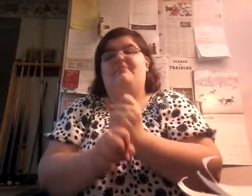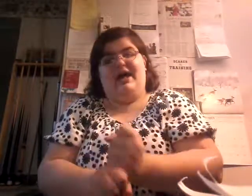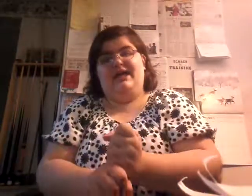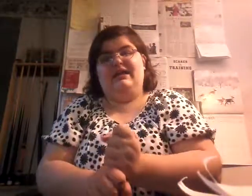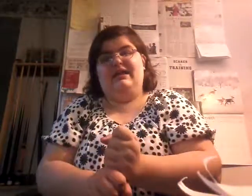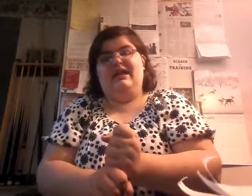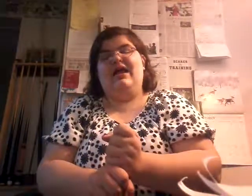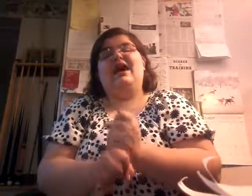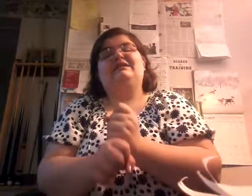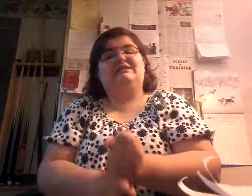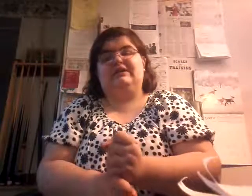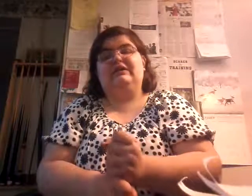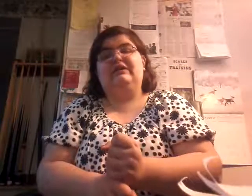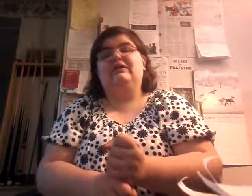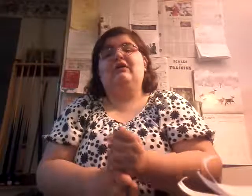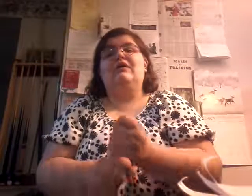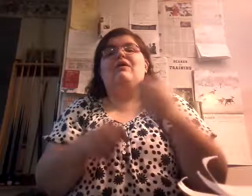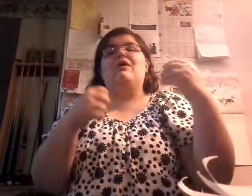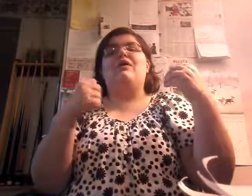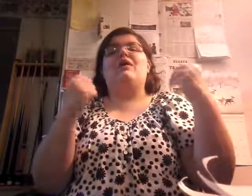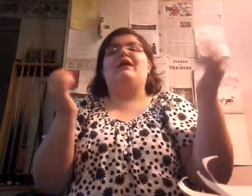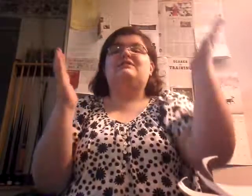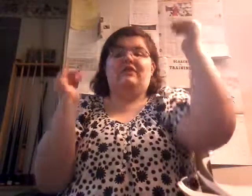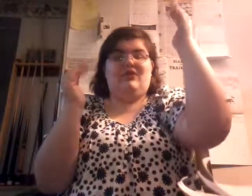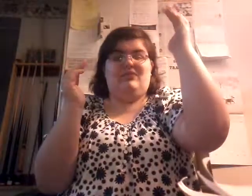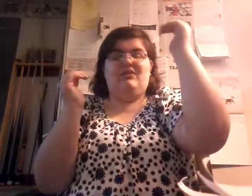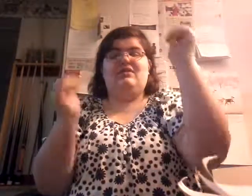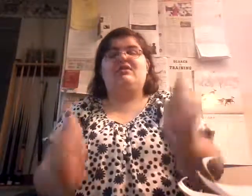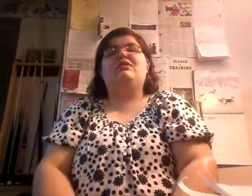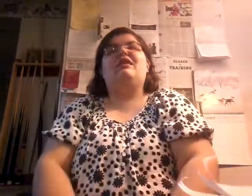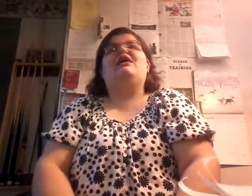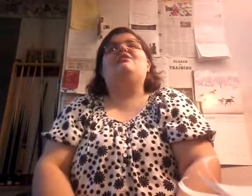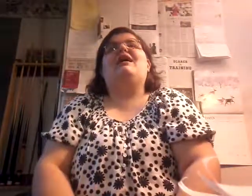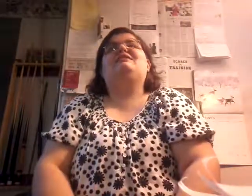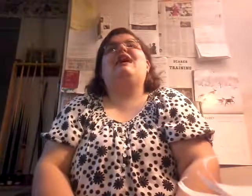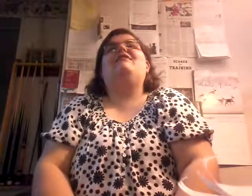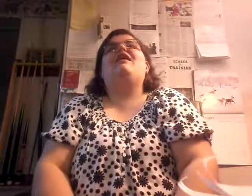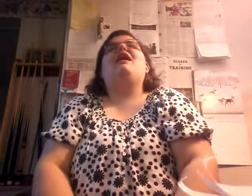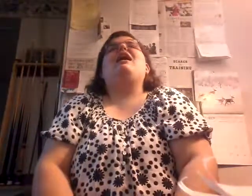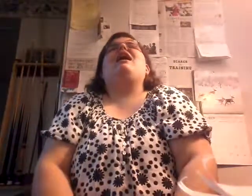But I still hope that you guys have